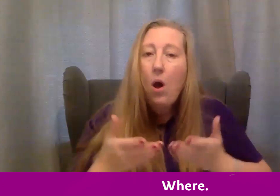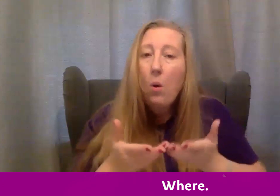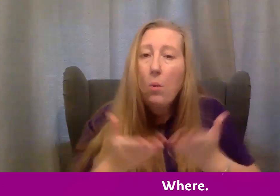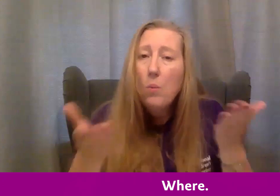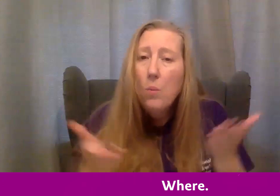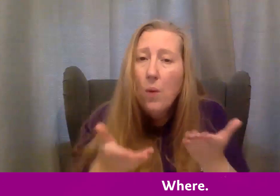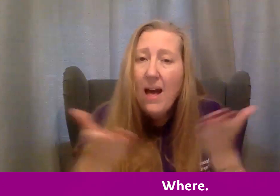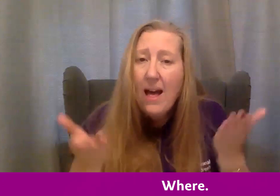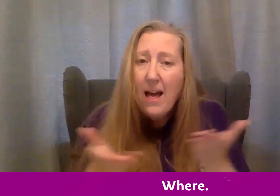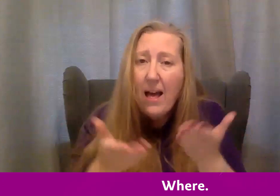Where?